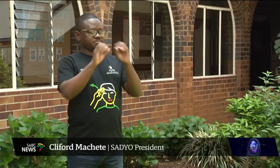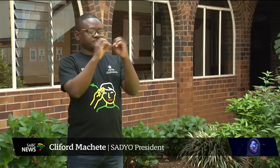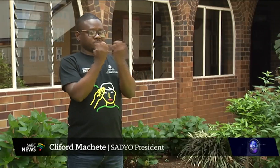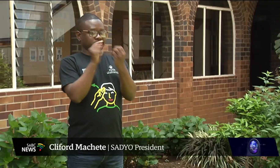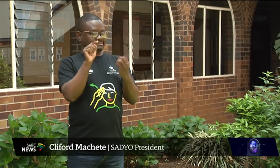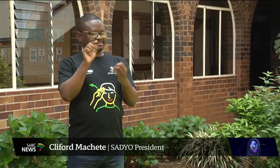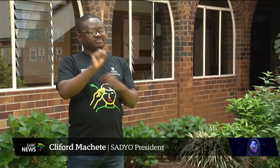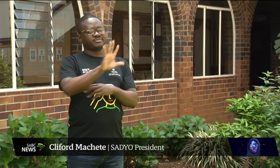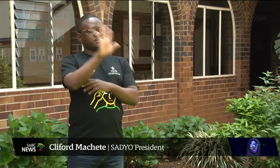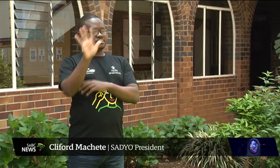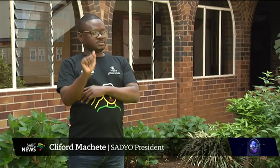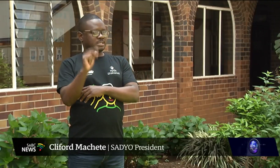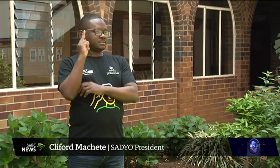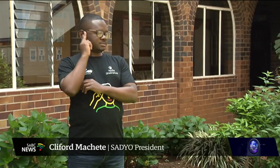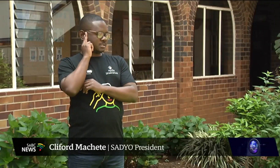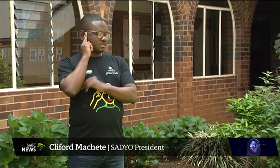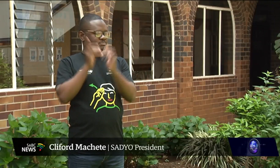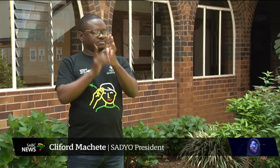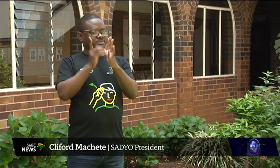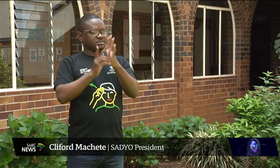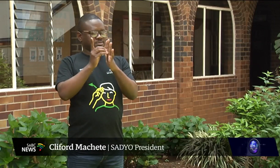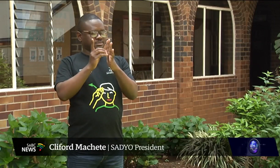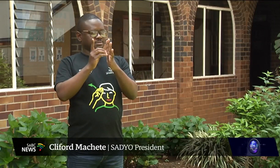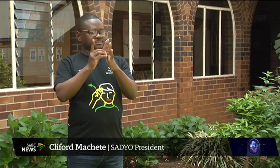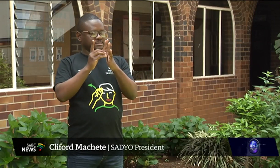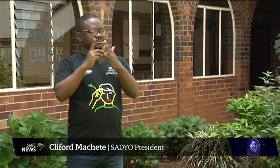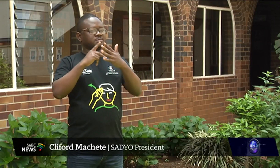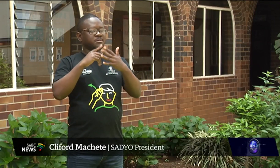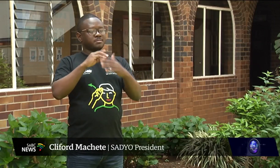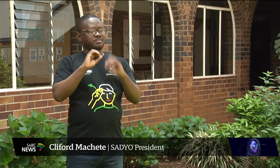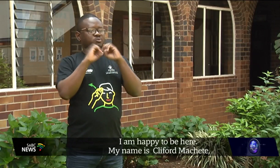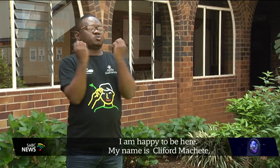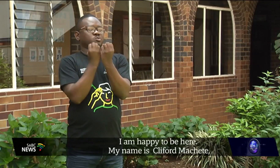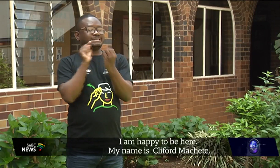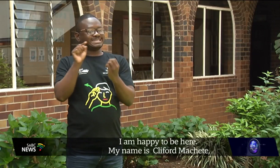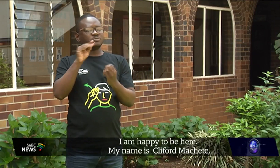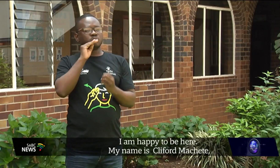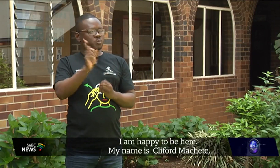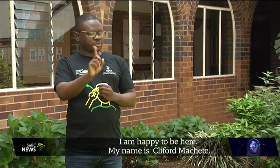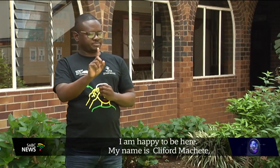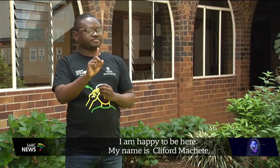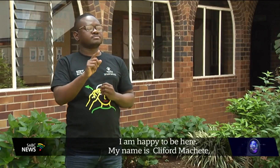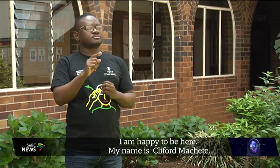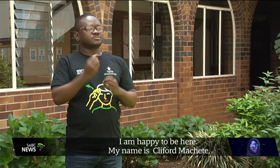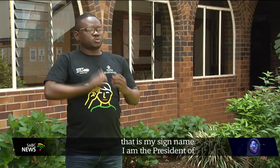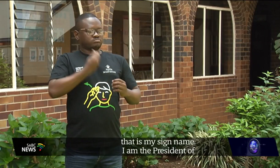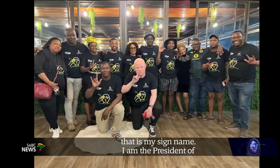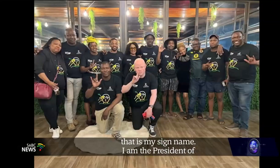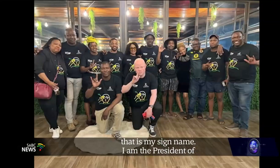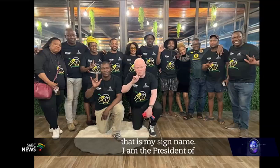So nna ke president ya organisation e ba bitsang ka hore South African Deaf Development Organisation ya youth.